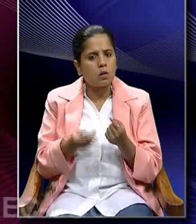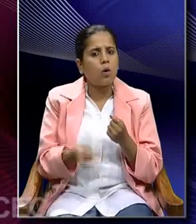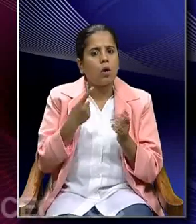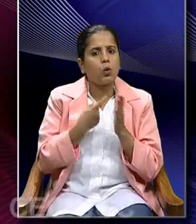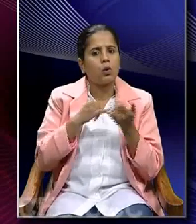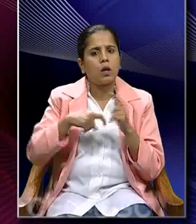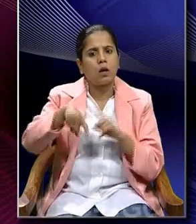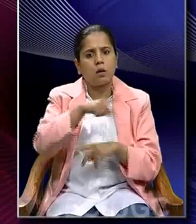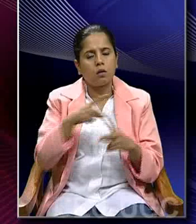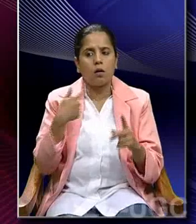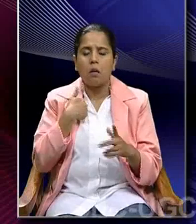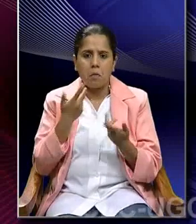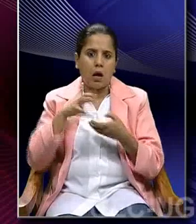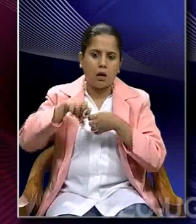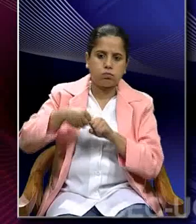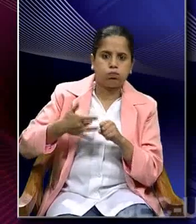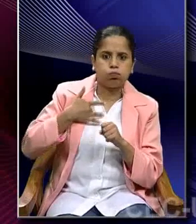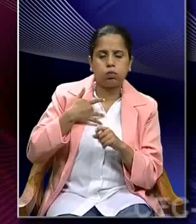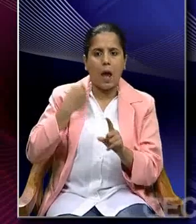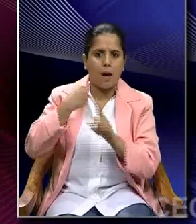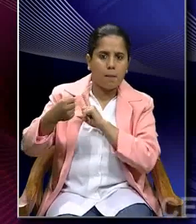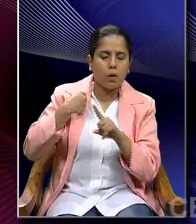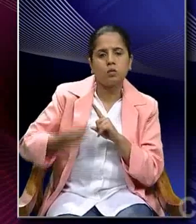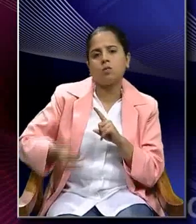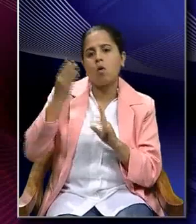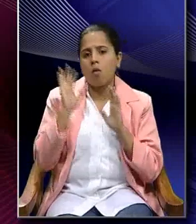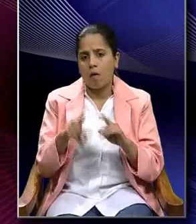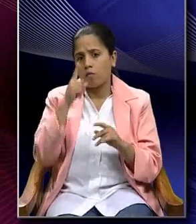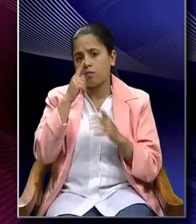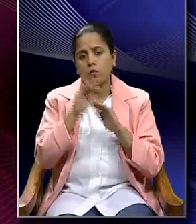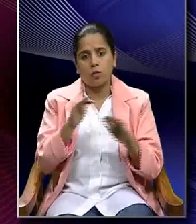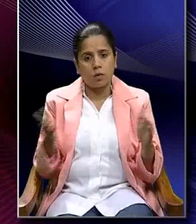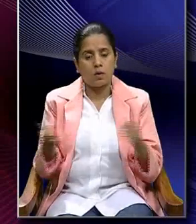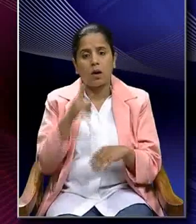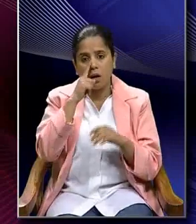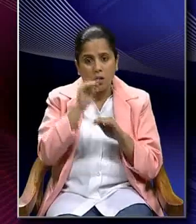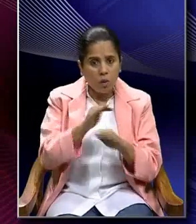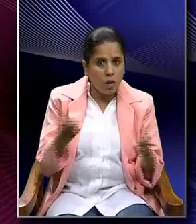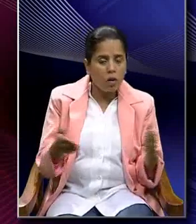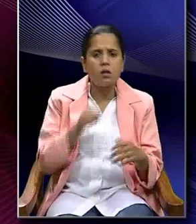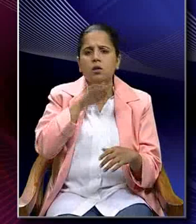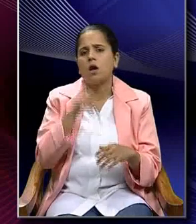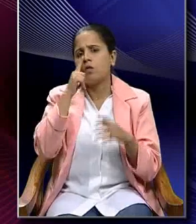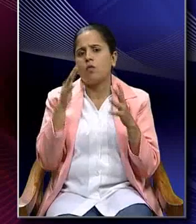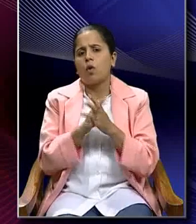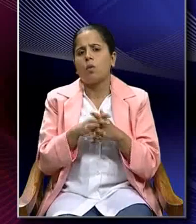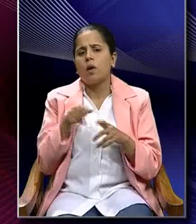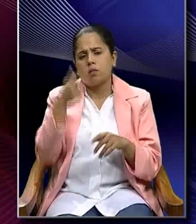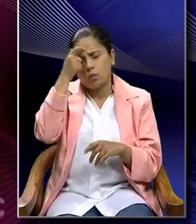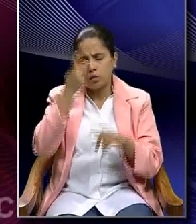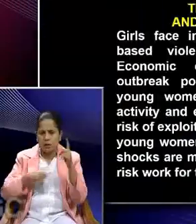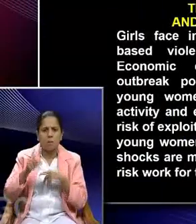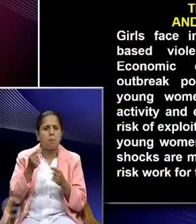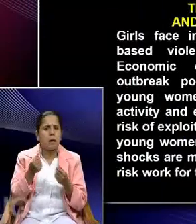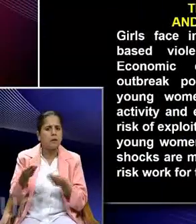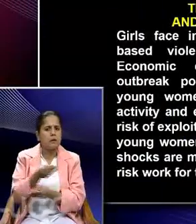risk of exploitation and abuse. Girls and young women face severe economic shocks,